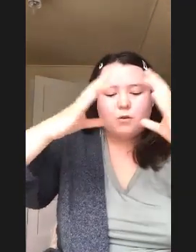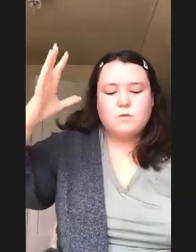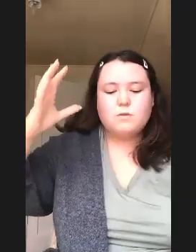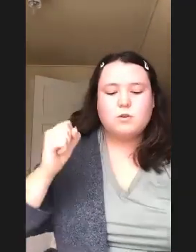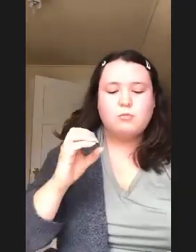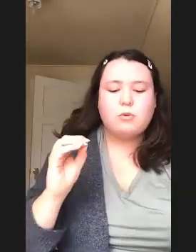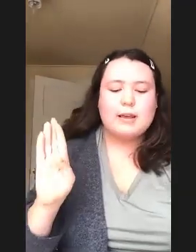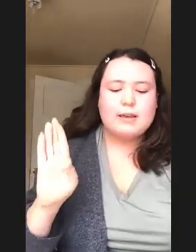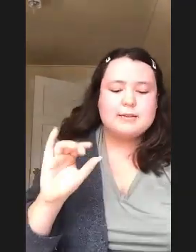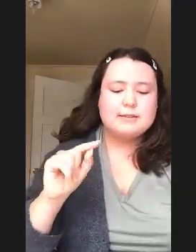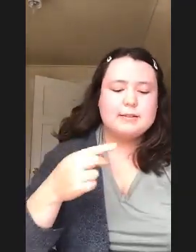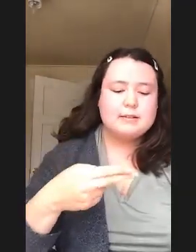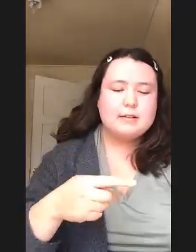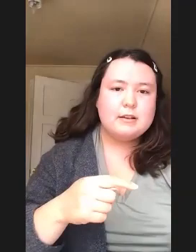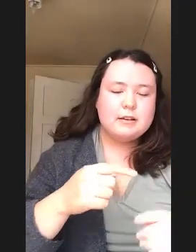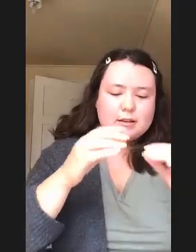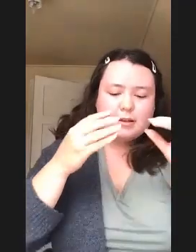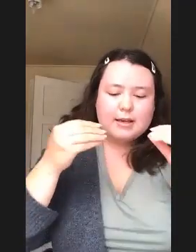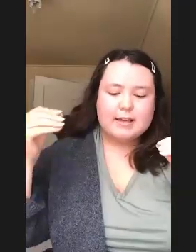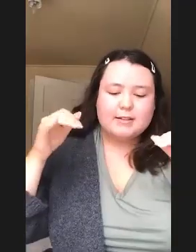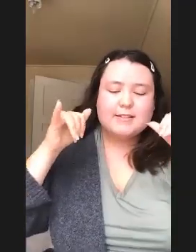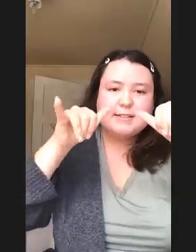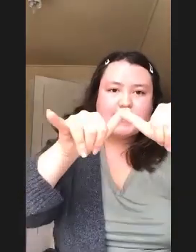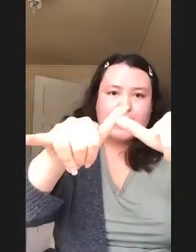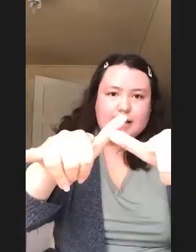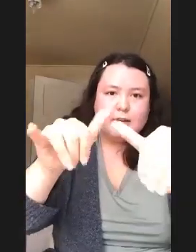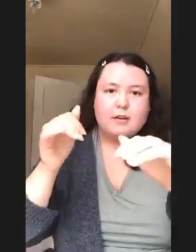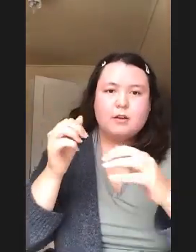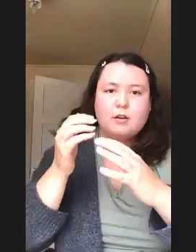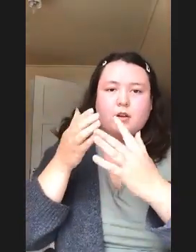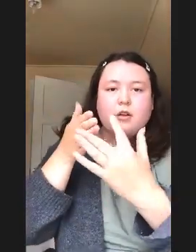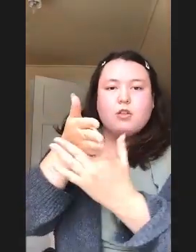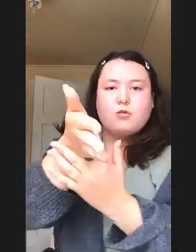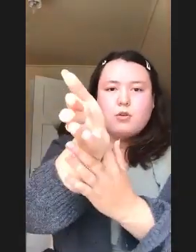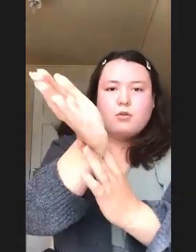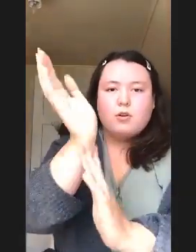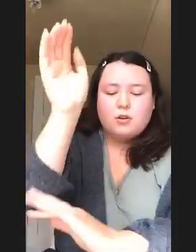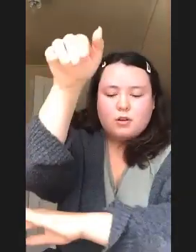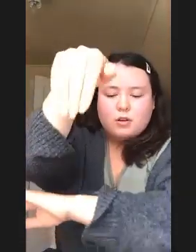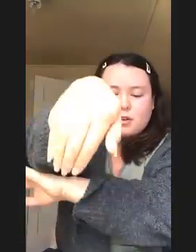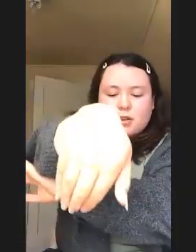shone so bright and stayed through the